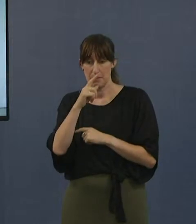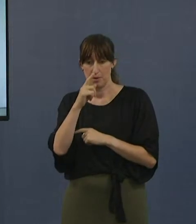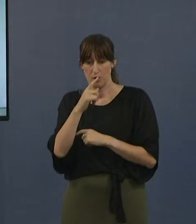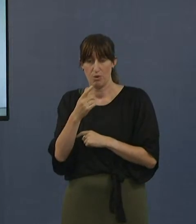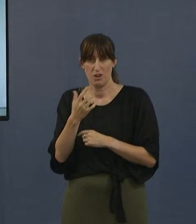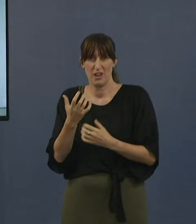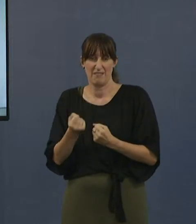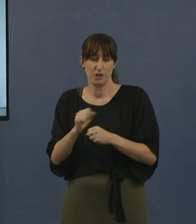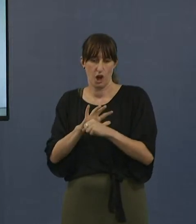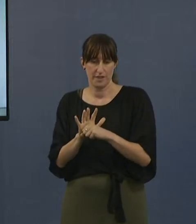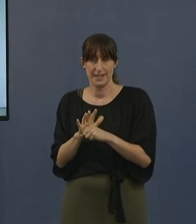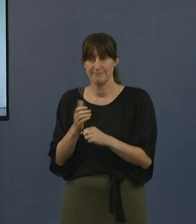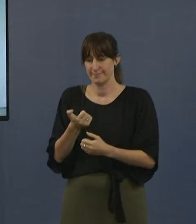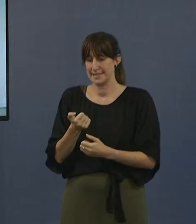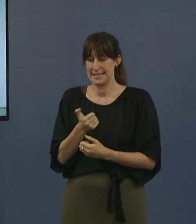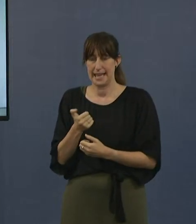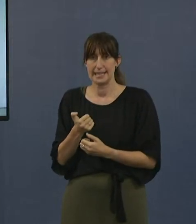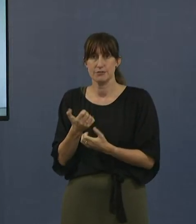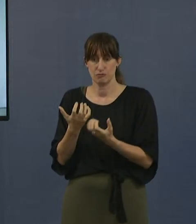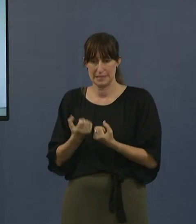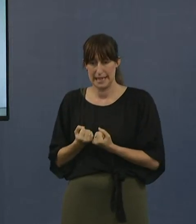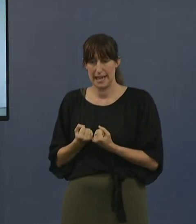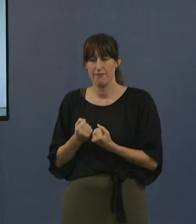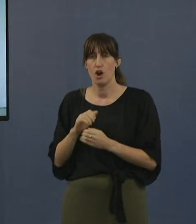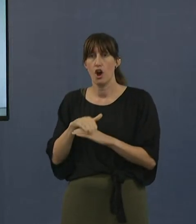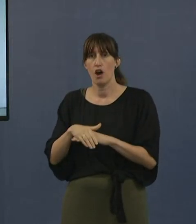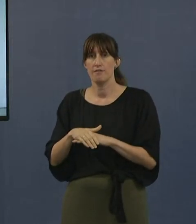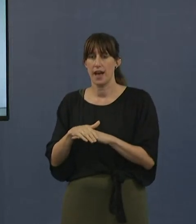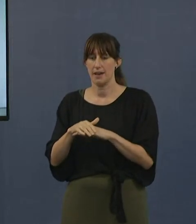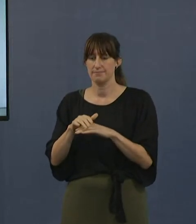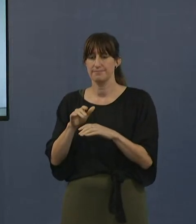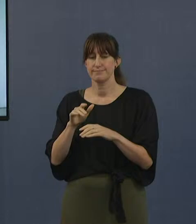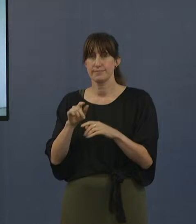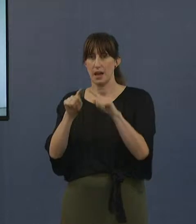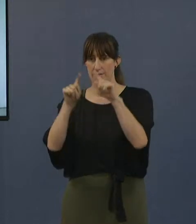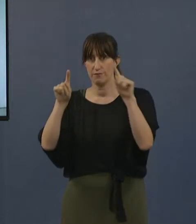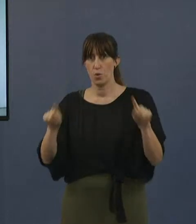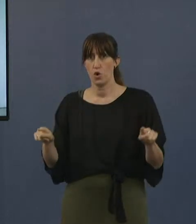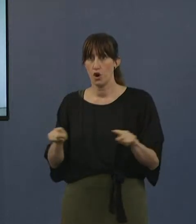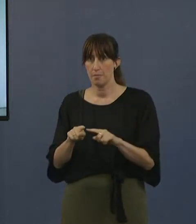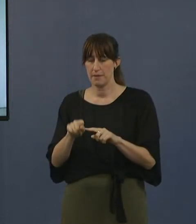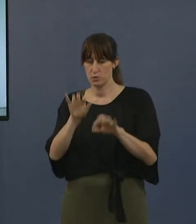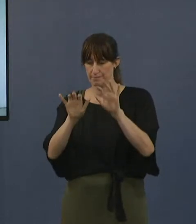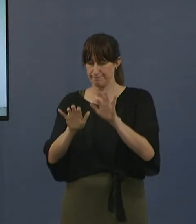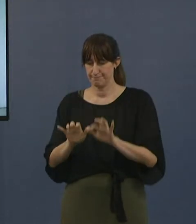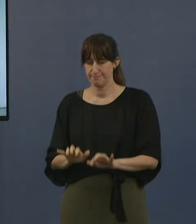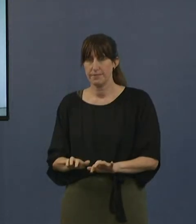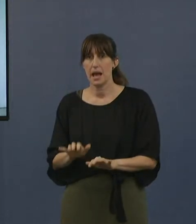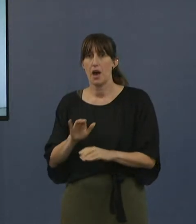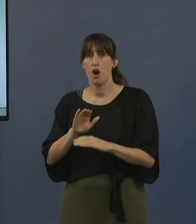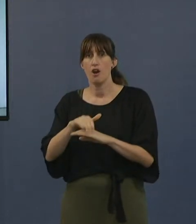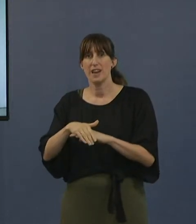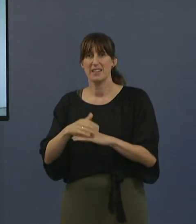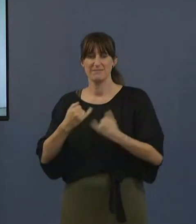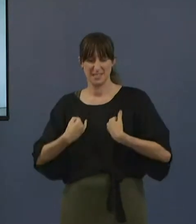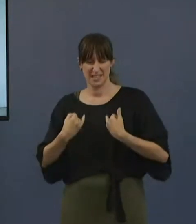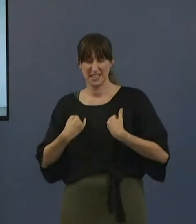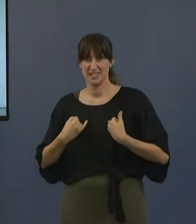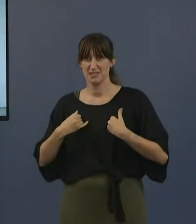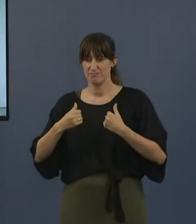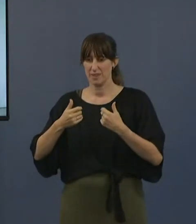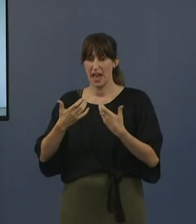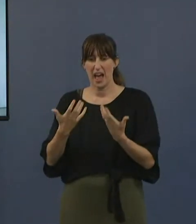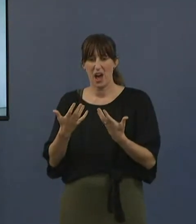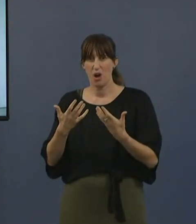with instructions on how to fill out a form that lets us know how unwell they might be and how at risk they are of